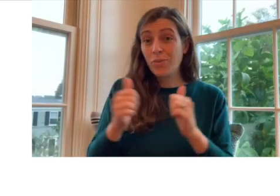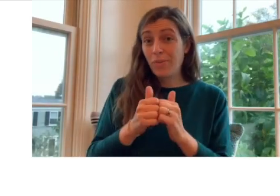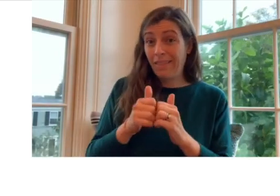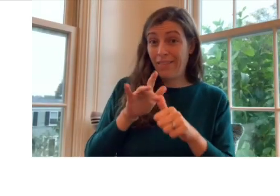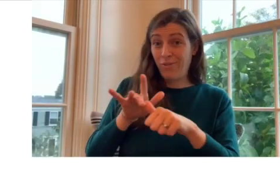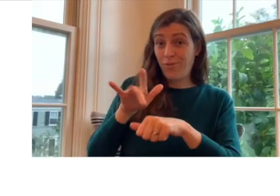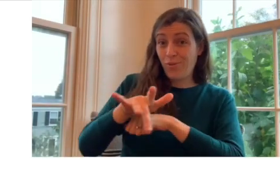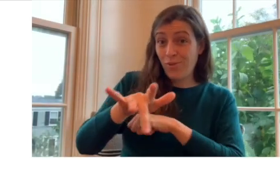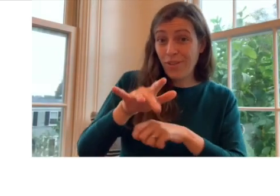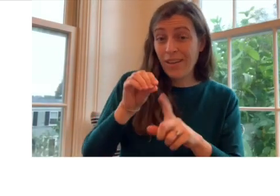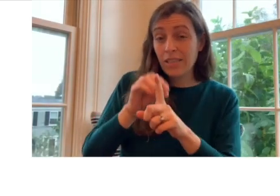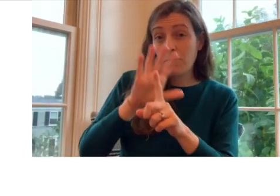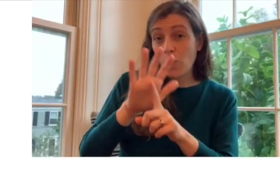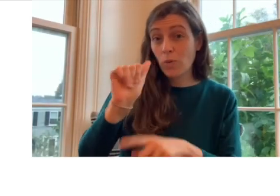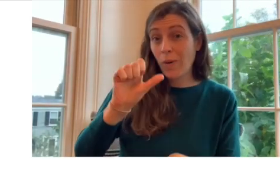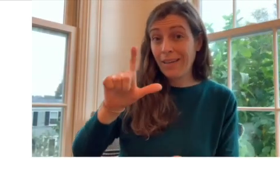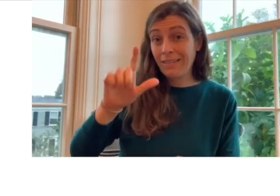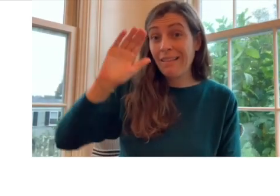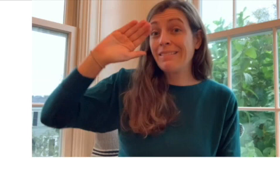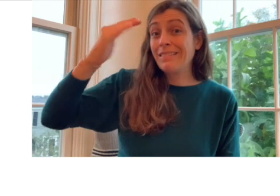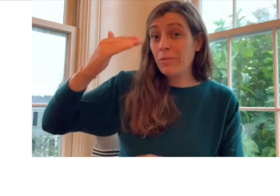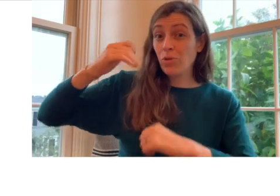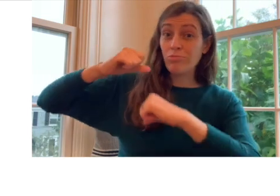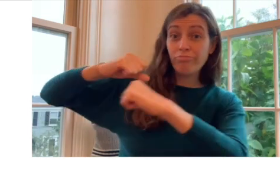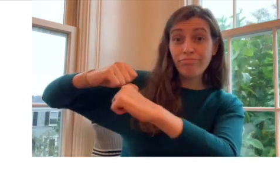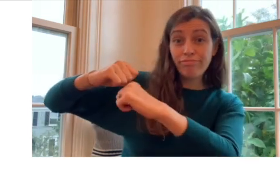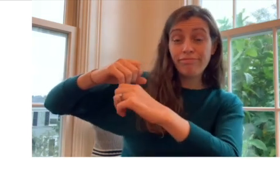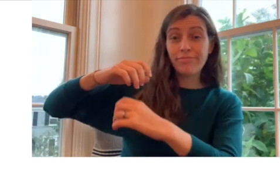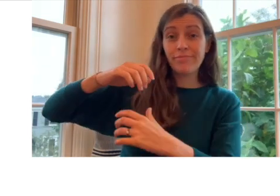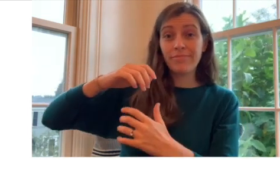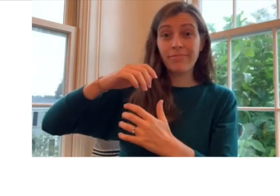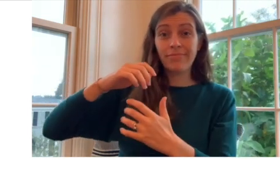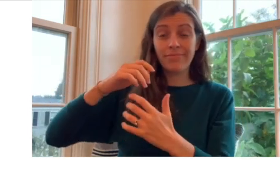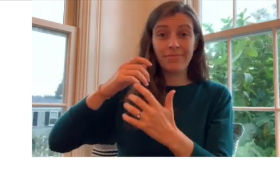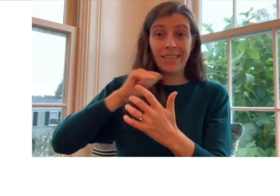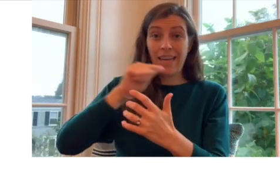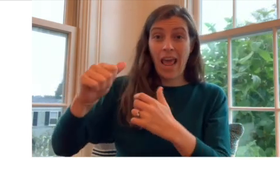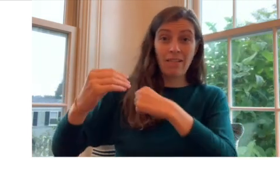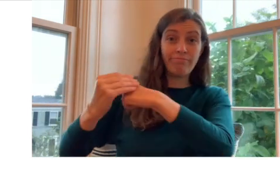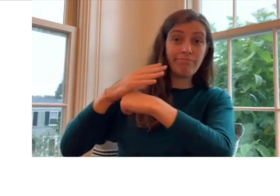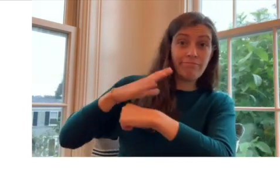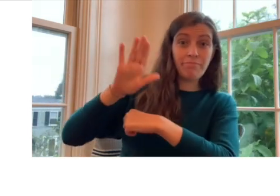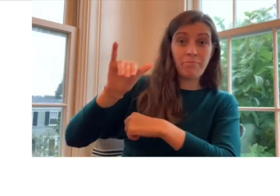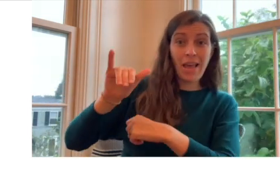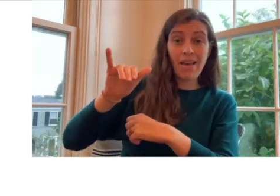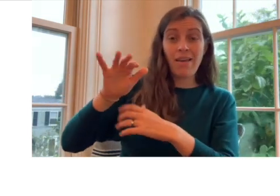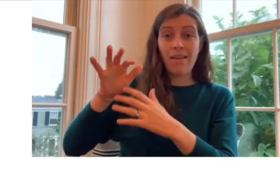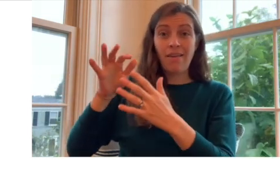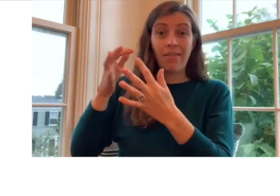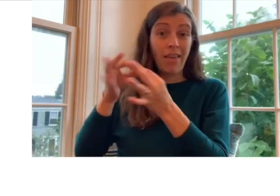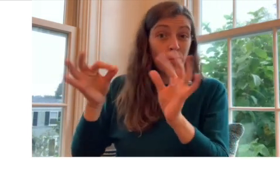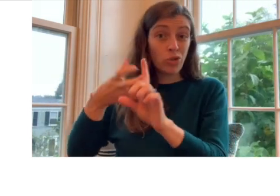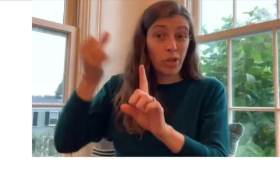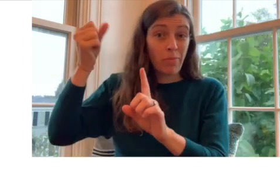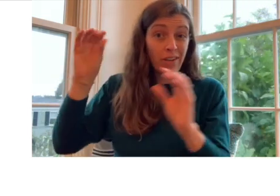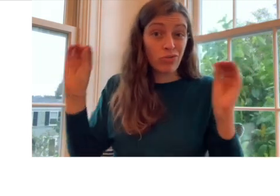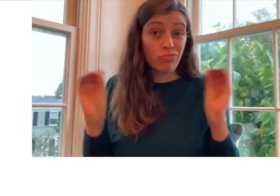What does this mean for early language acquisition? What it means is that these children who are exposed to ASL